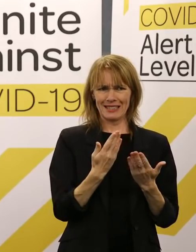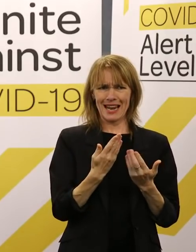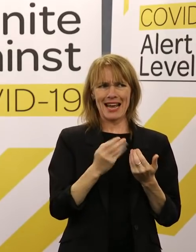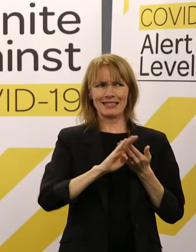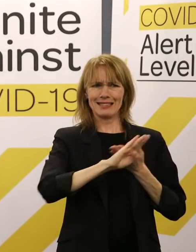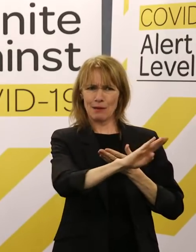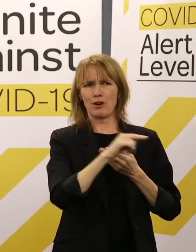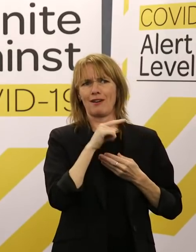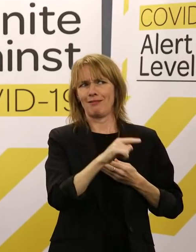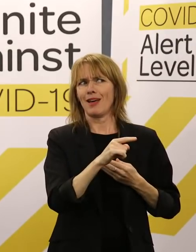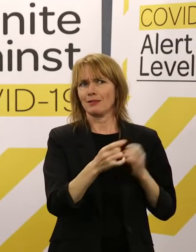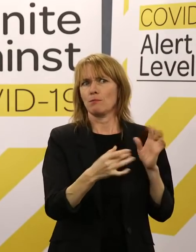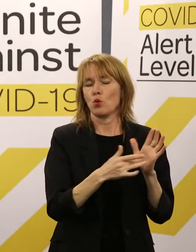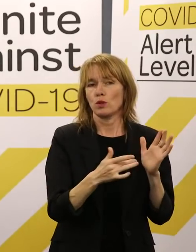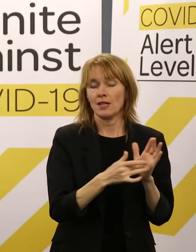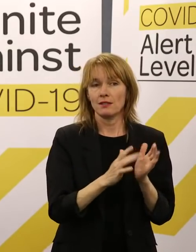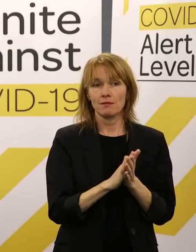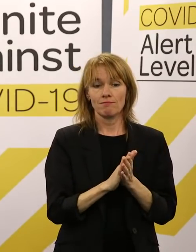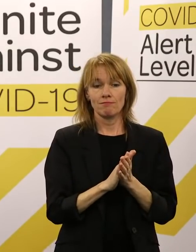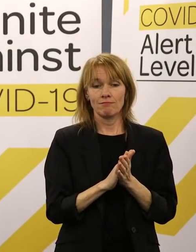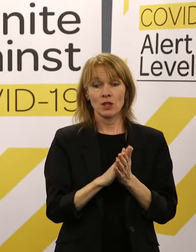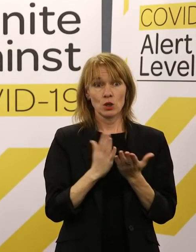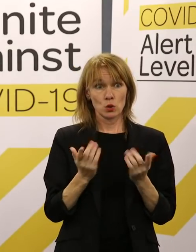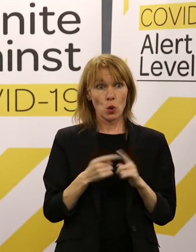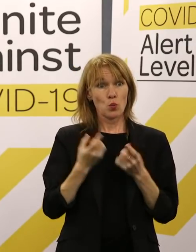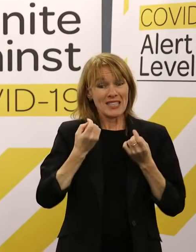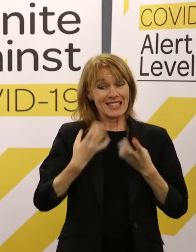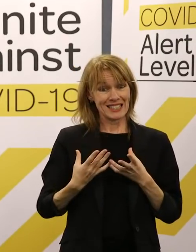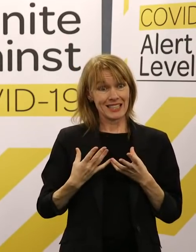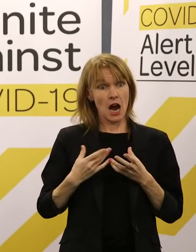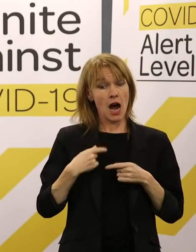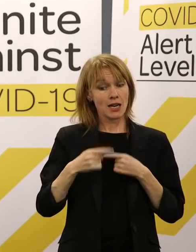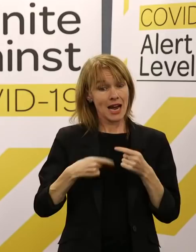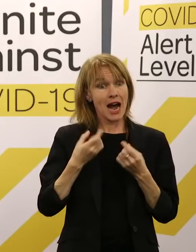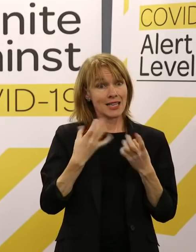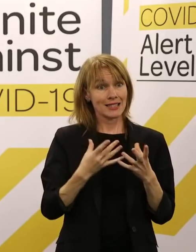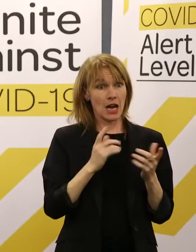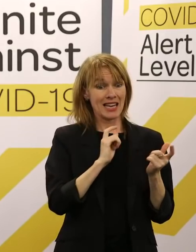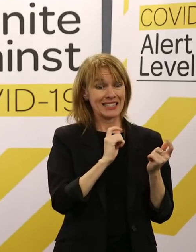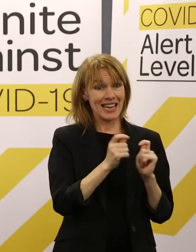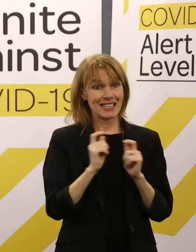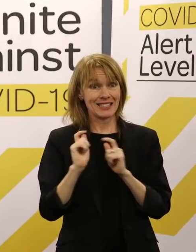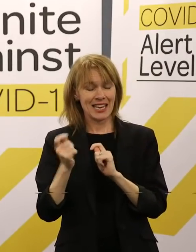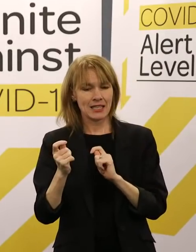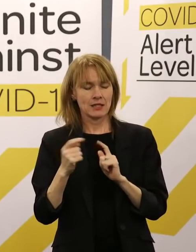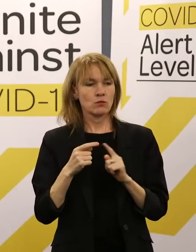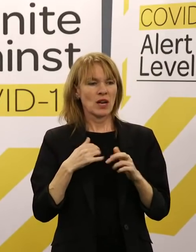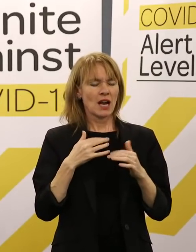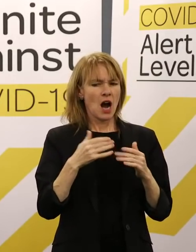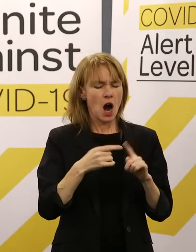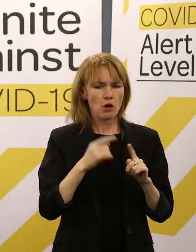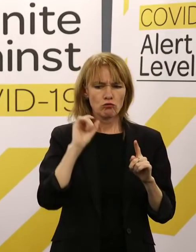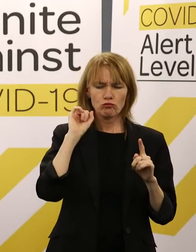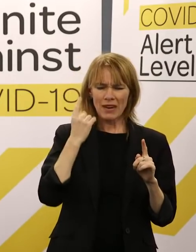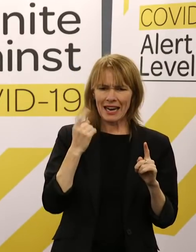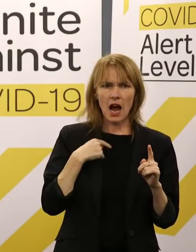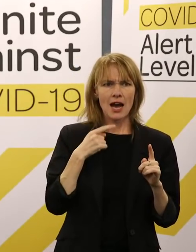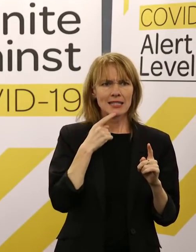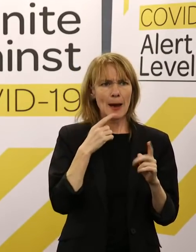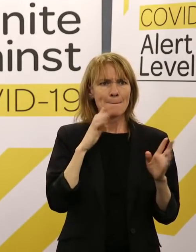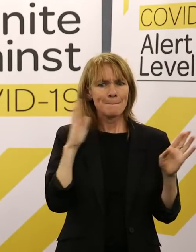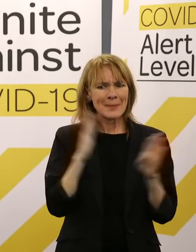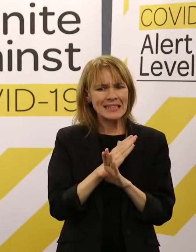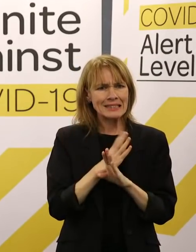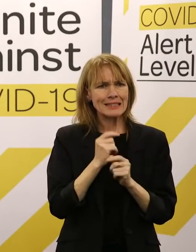The capacity was worked up, but once again, when we found that there was a gap between the policy intent and the implementation on the 16th, we